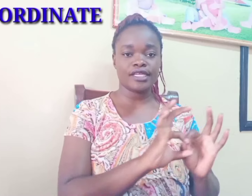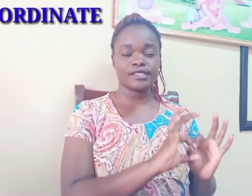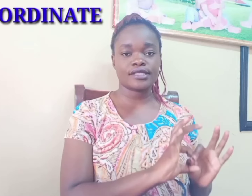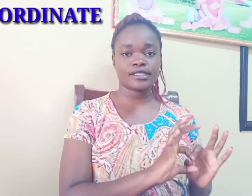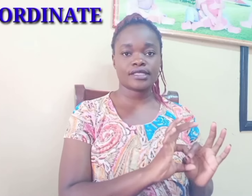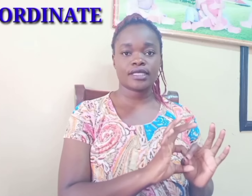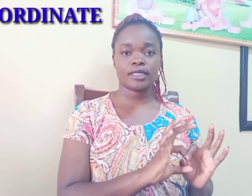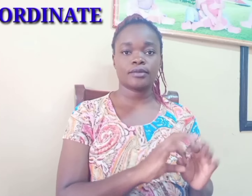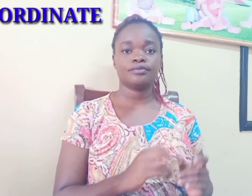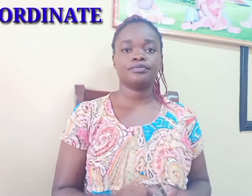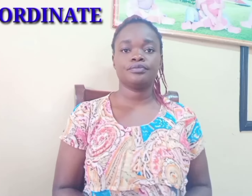Coordinate.